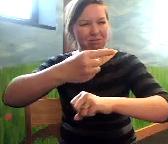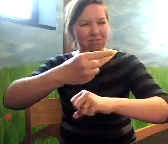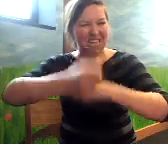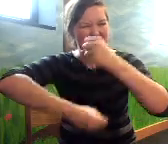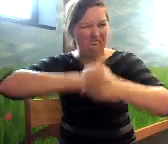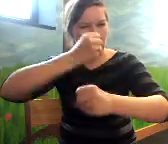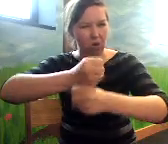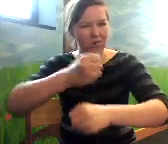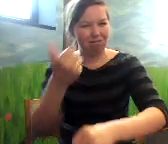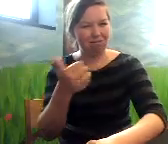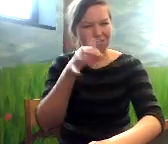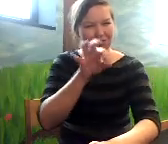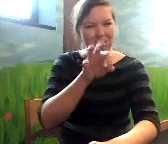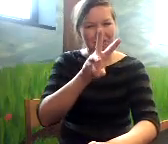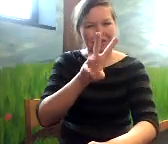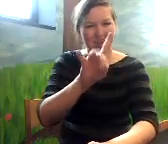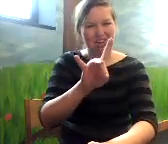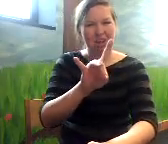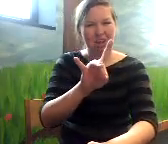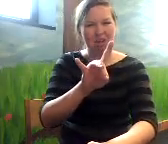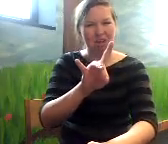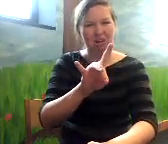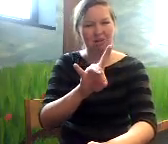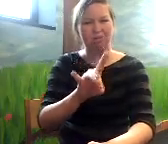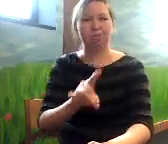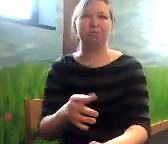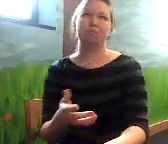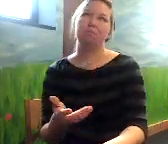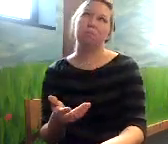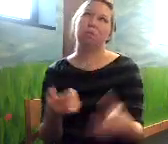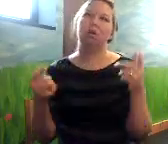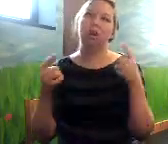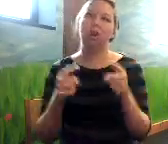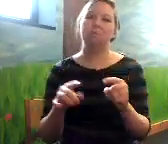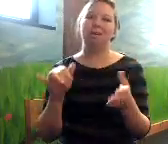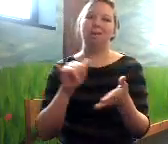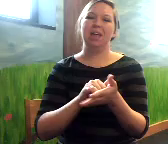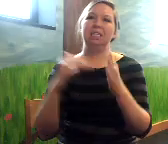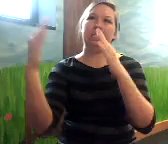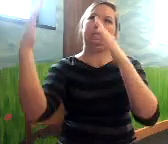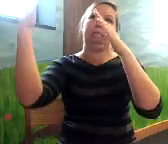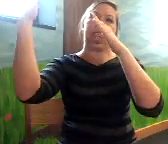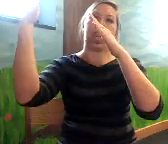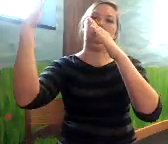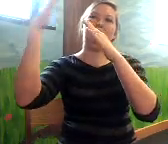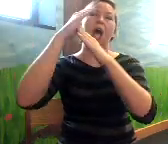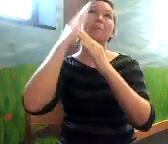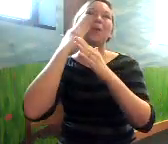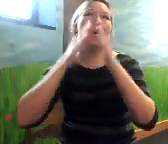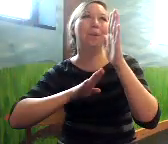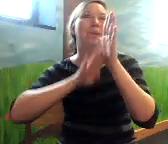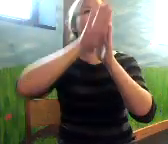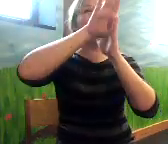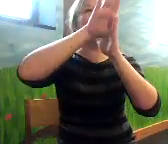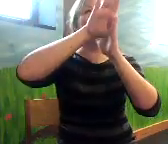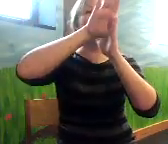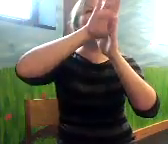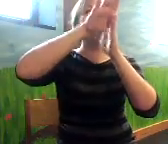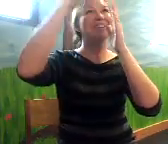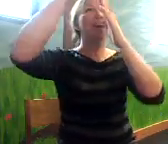this introduces the next phase, phase 5, which I call Tet and the credibility gap.